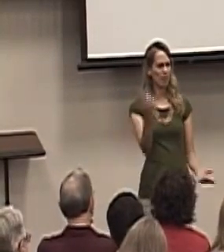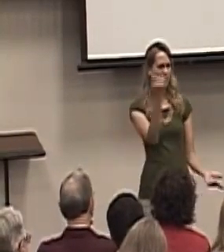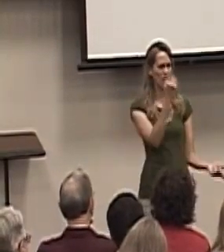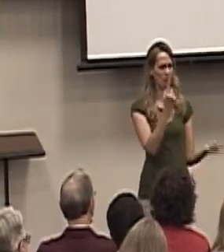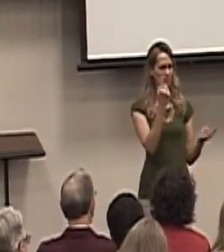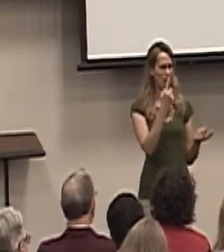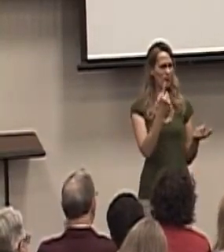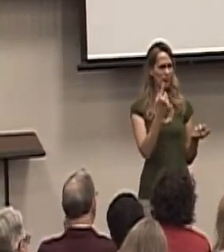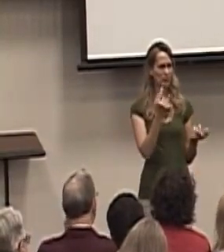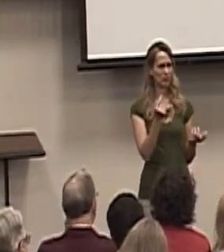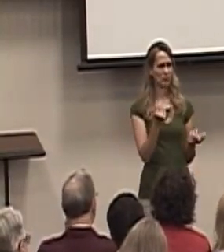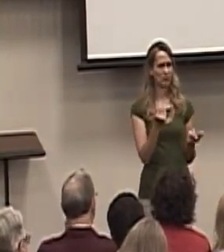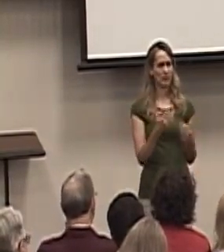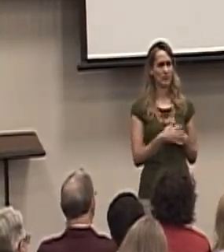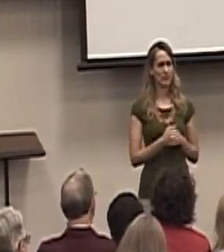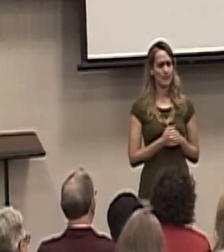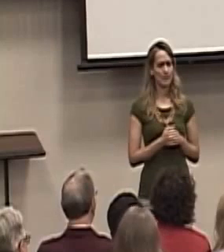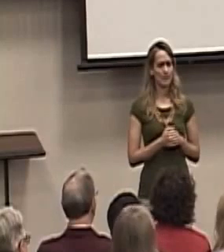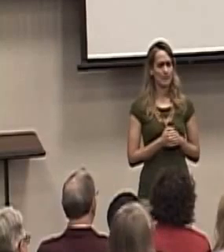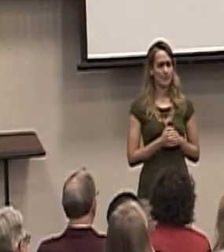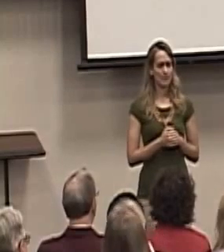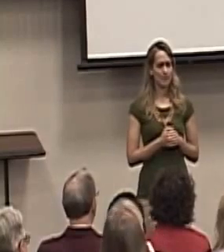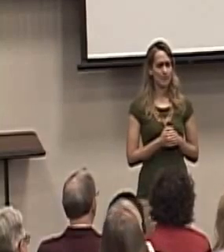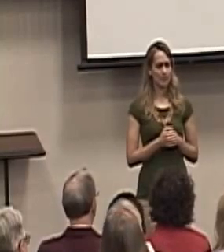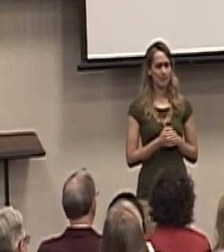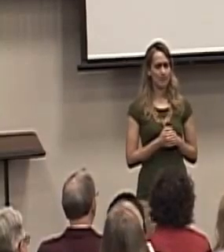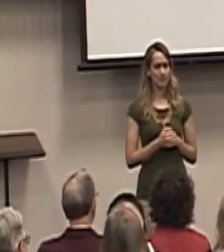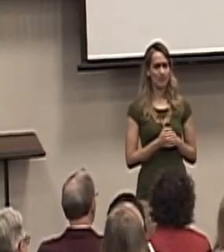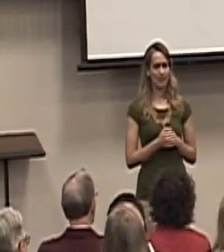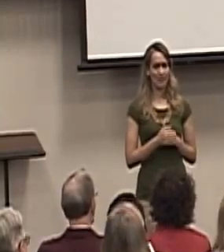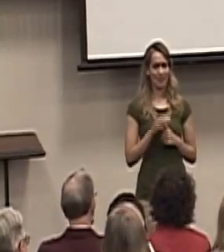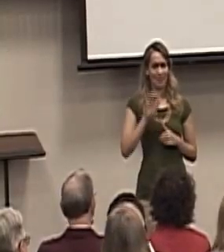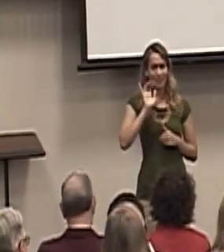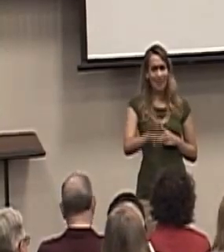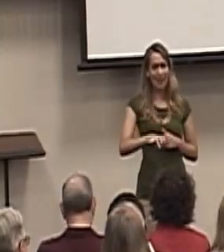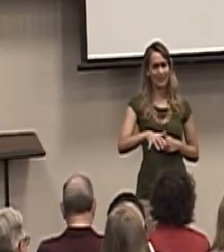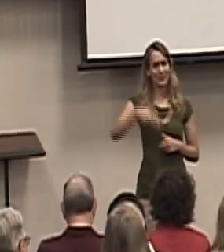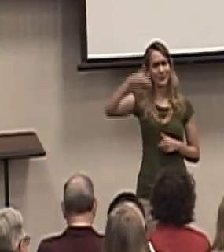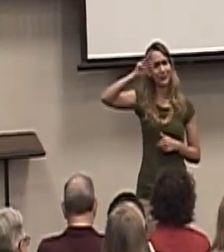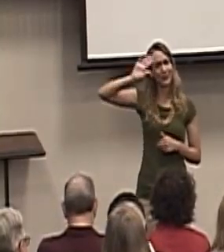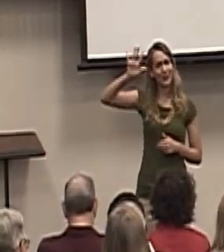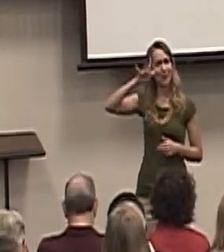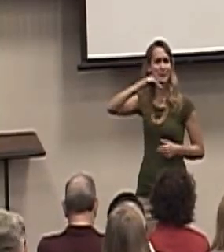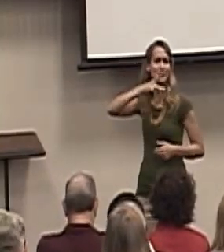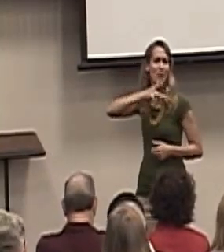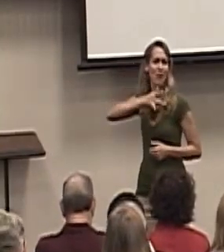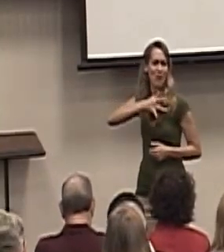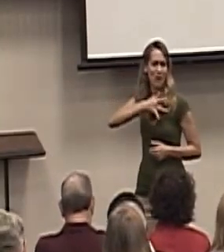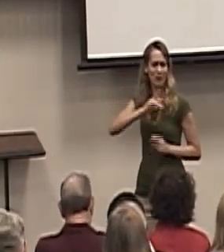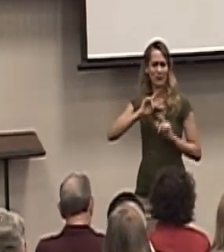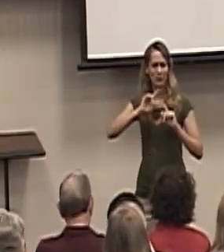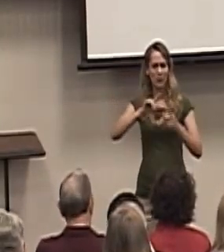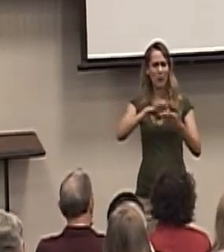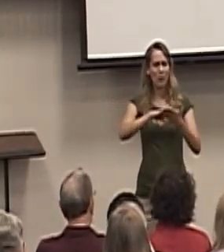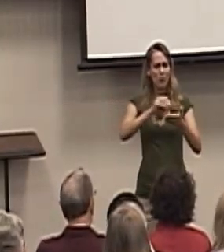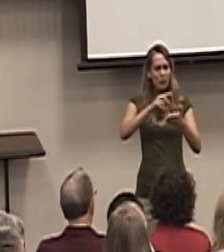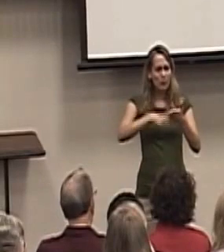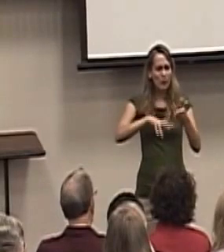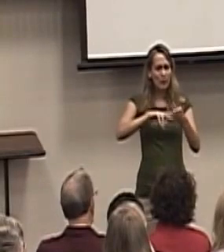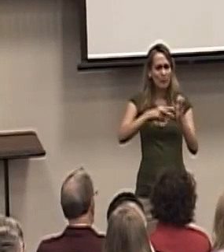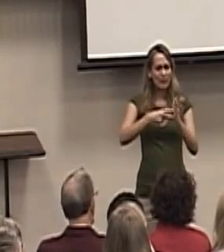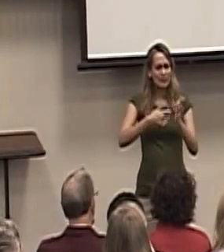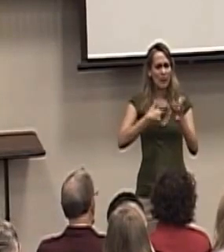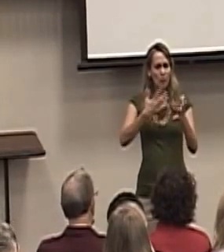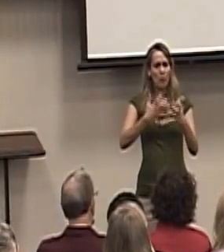in its most simplified form. This is the heart of God. That statement from Micah. Go and learn what this means. I